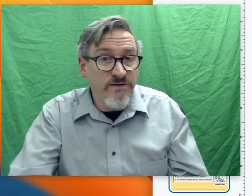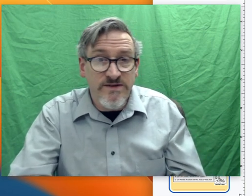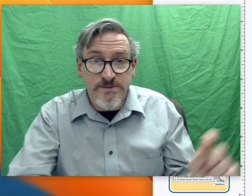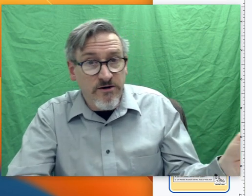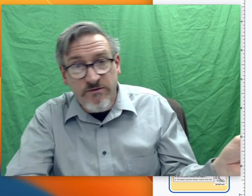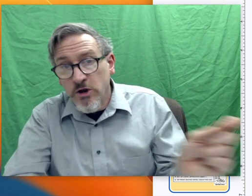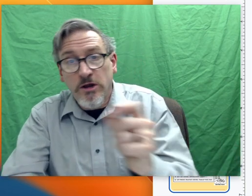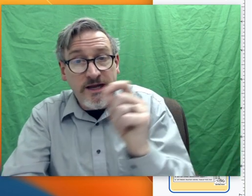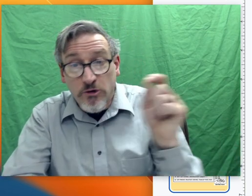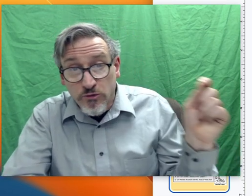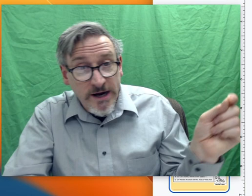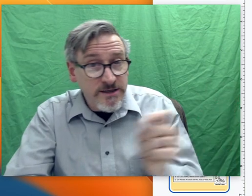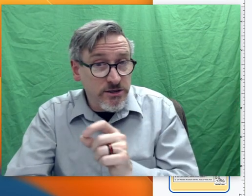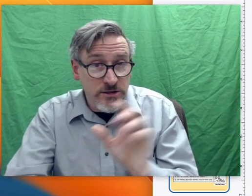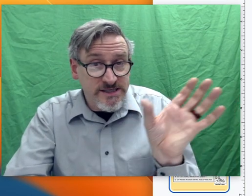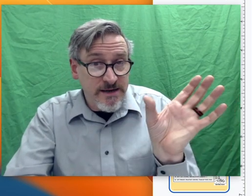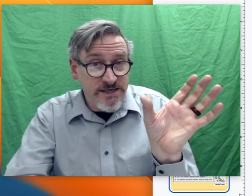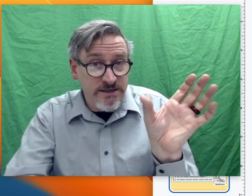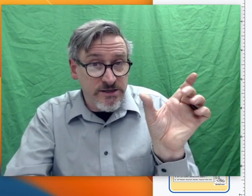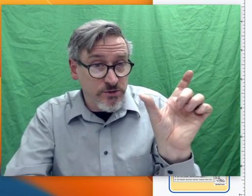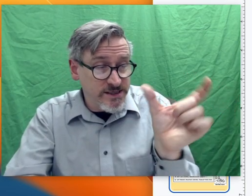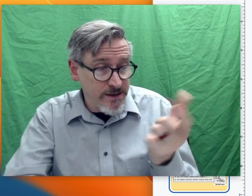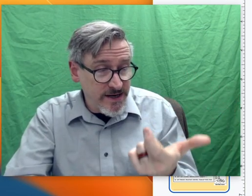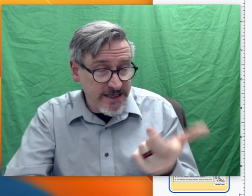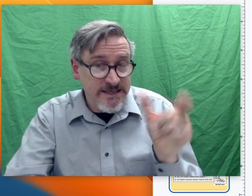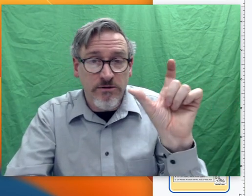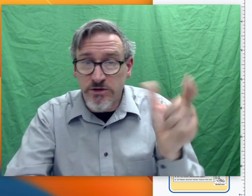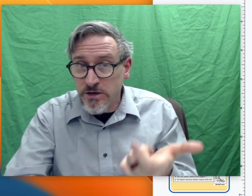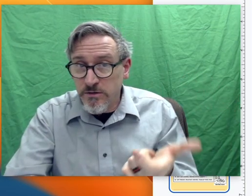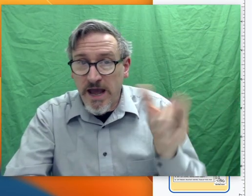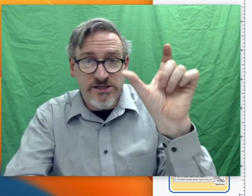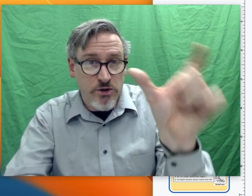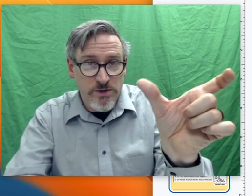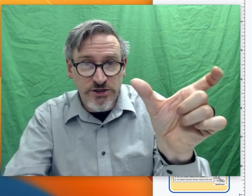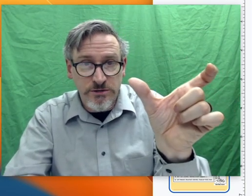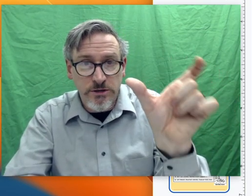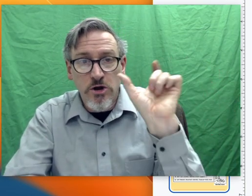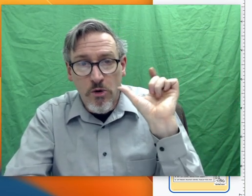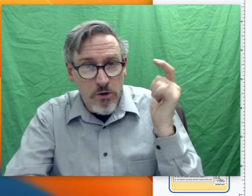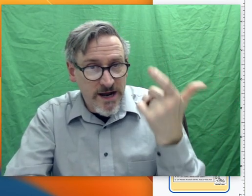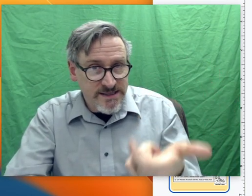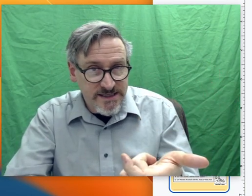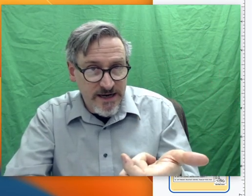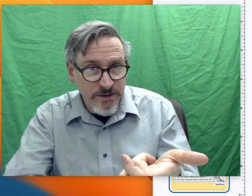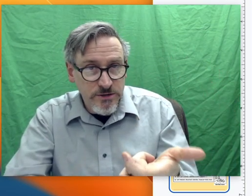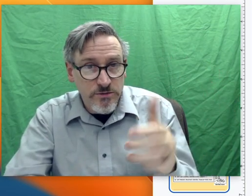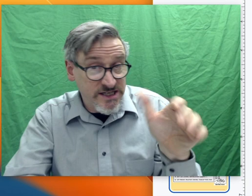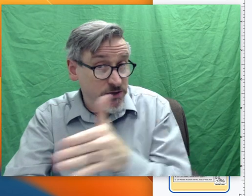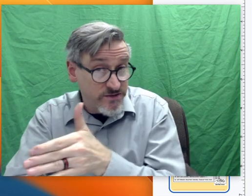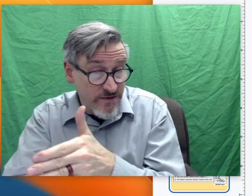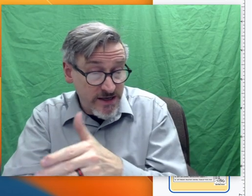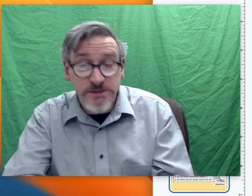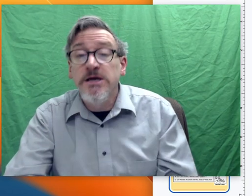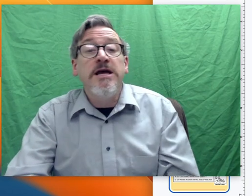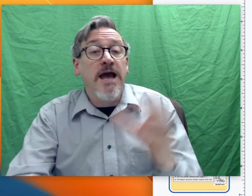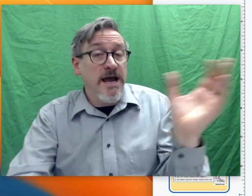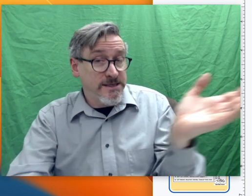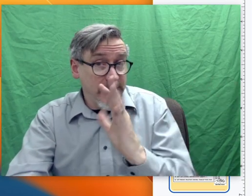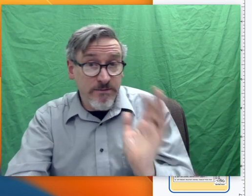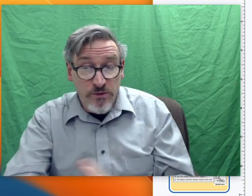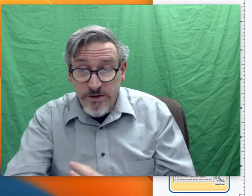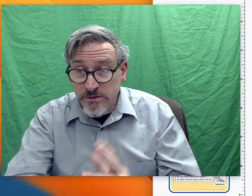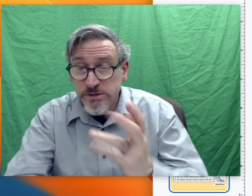Even if it's a matter of like write the same sentence or the same idea down as a question or as a statement, sequence of events,